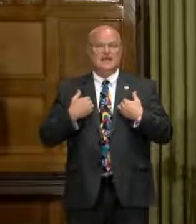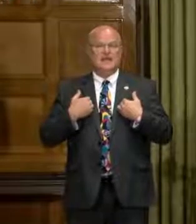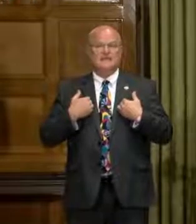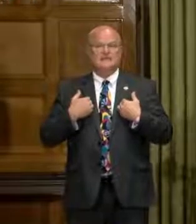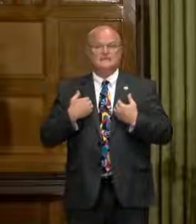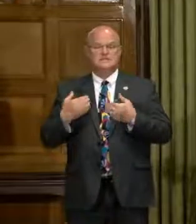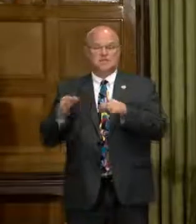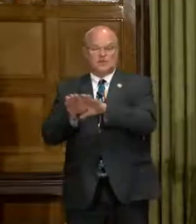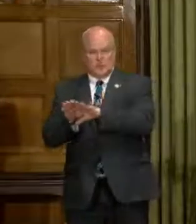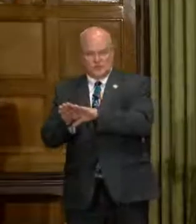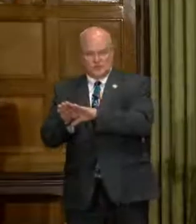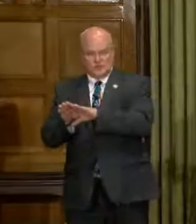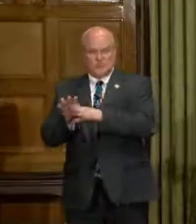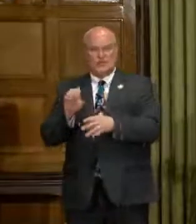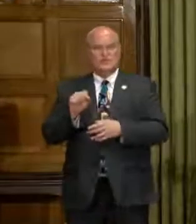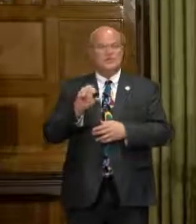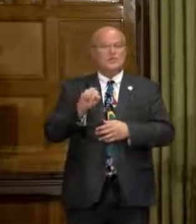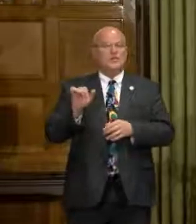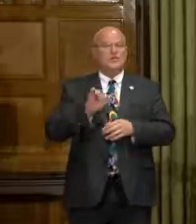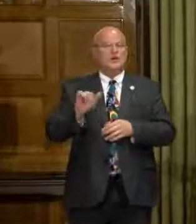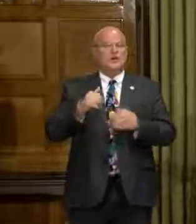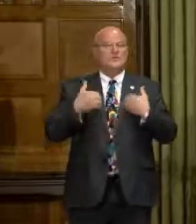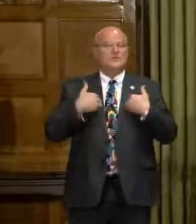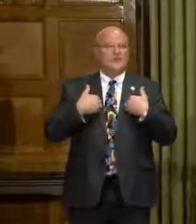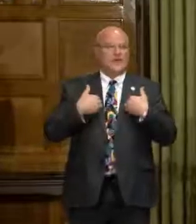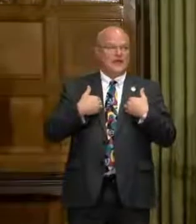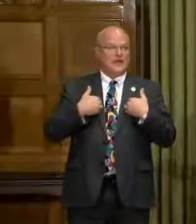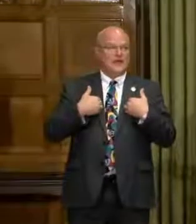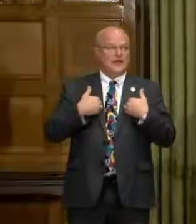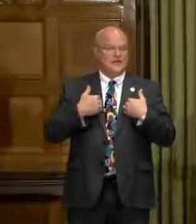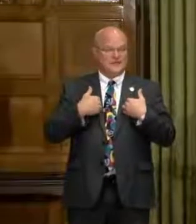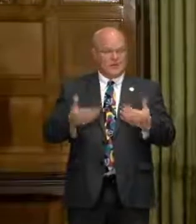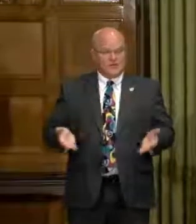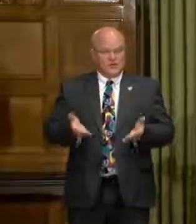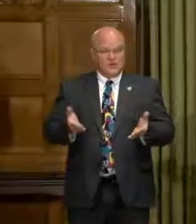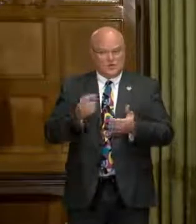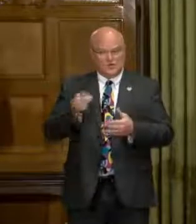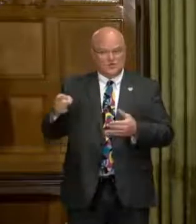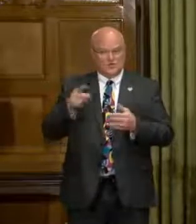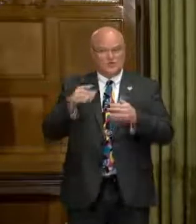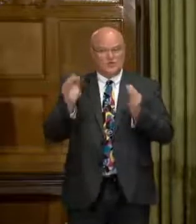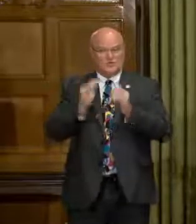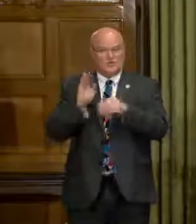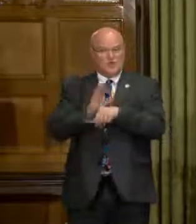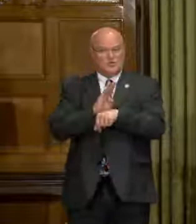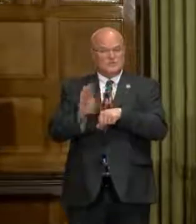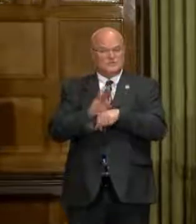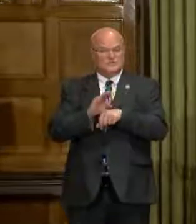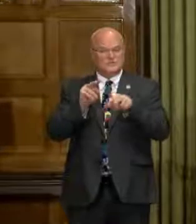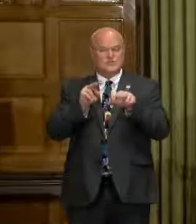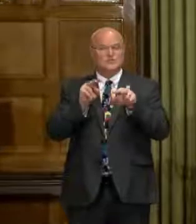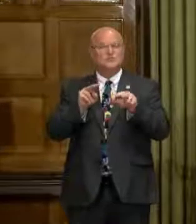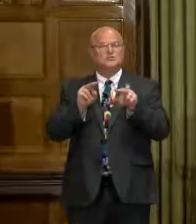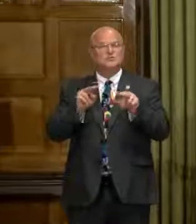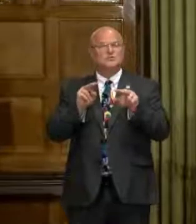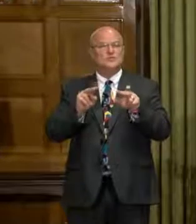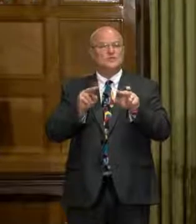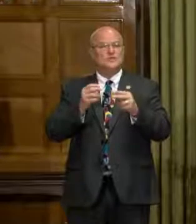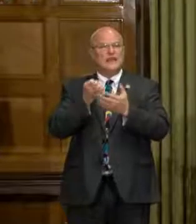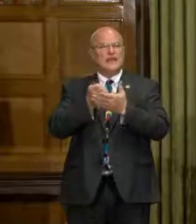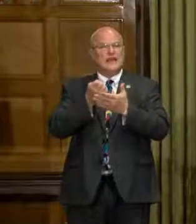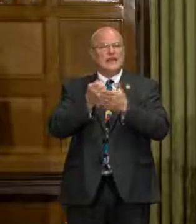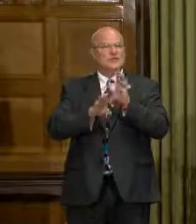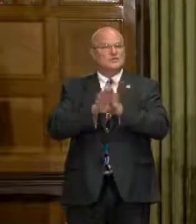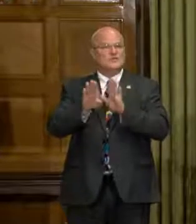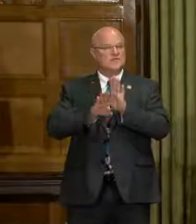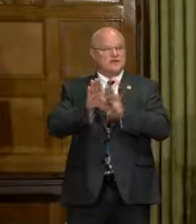drawn to a close. And so you also have, and I would encourage you on the very small businesses to look to the